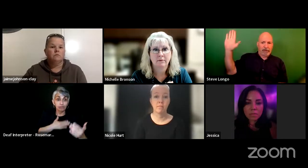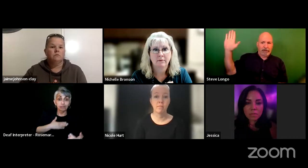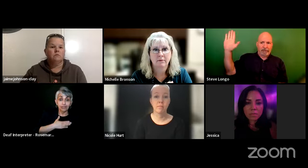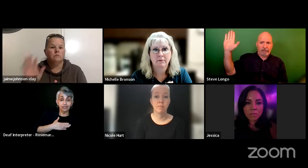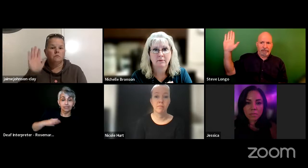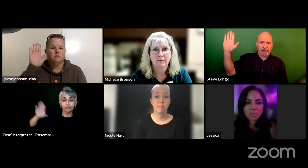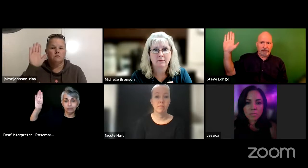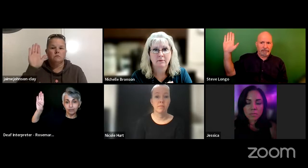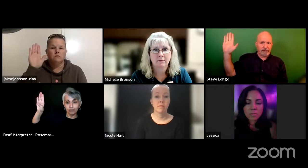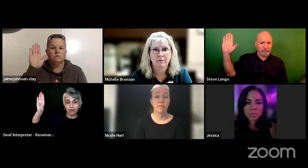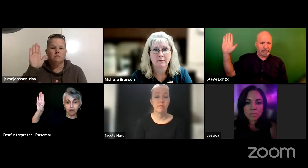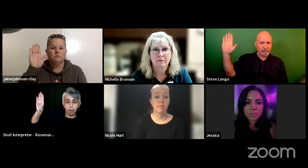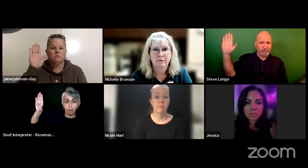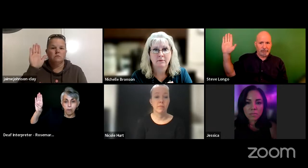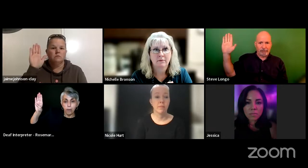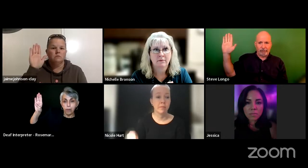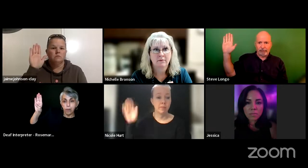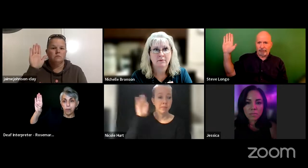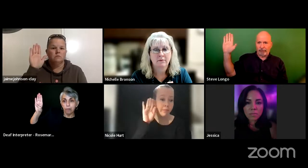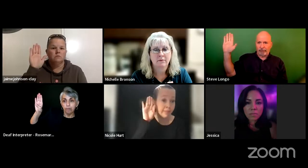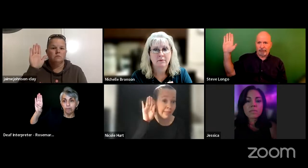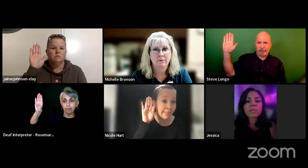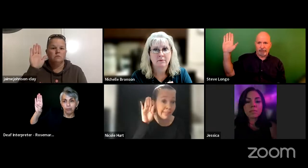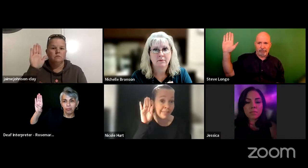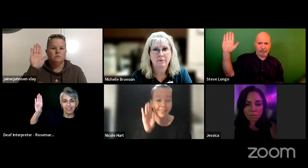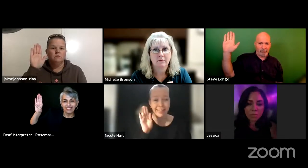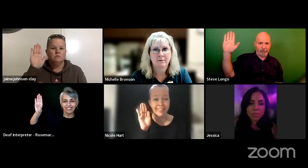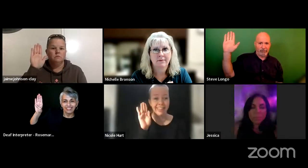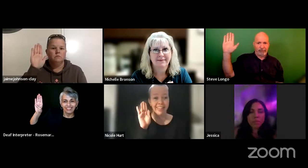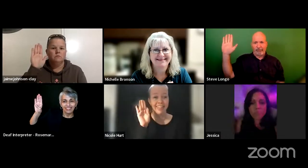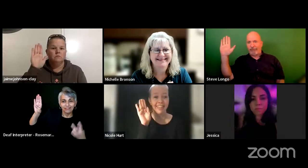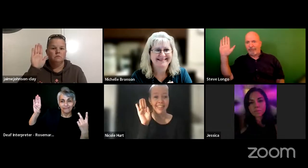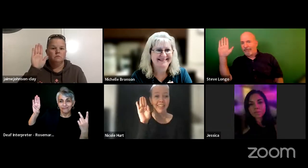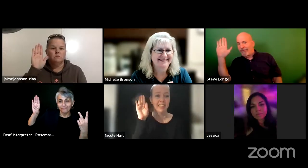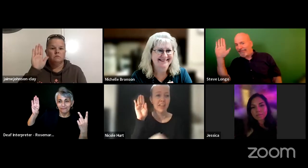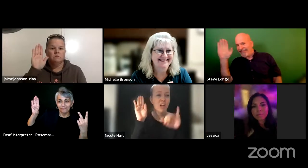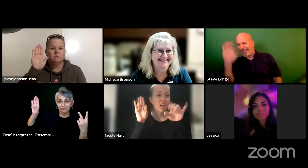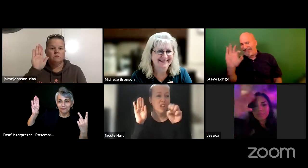whether or not you are in favor of that motion. So all in All in favor? favor.